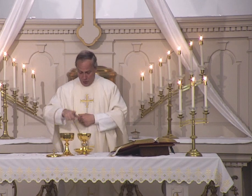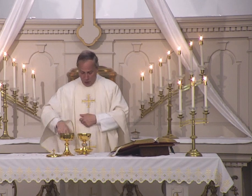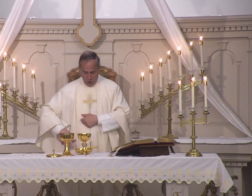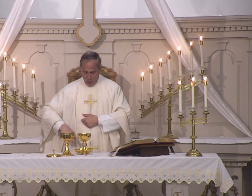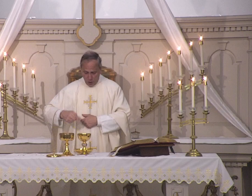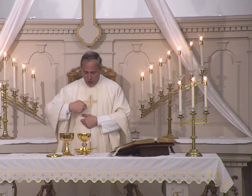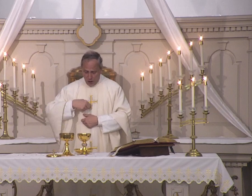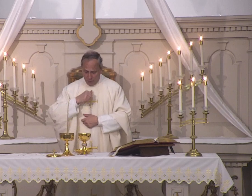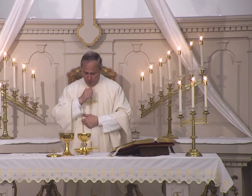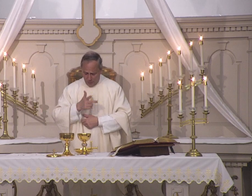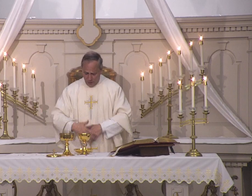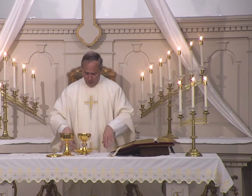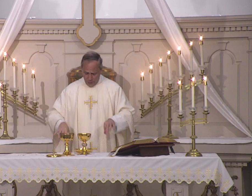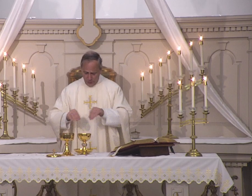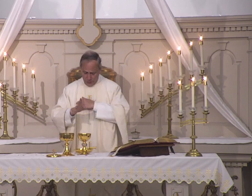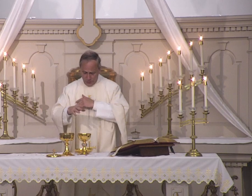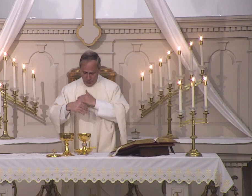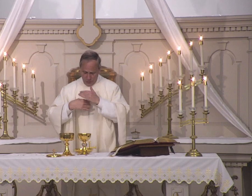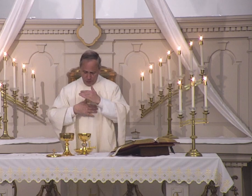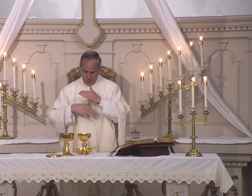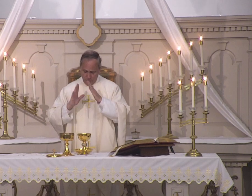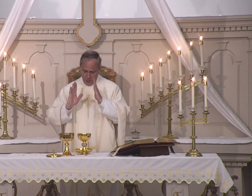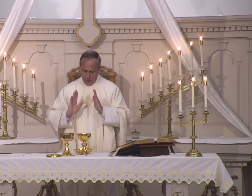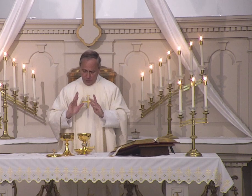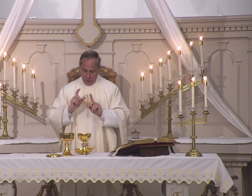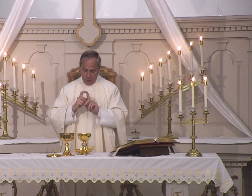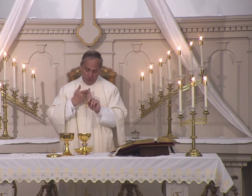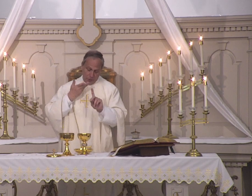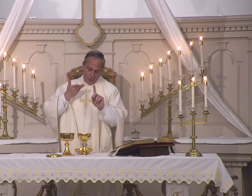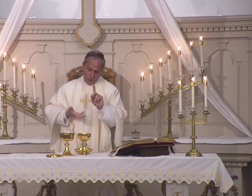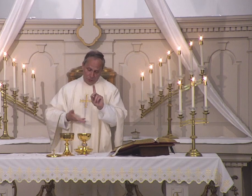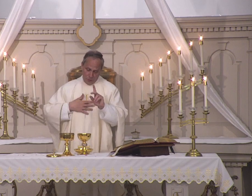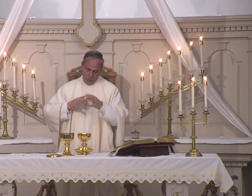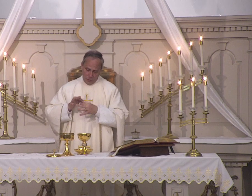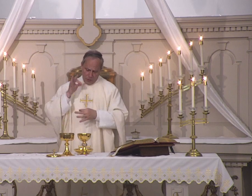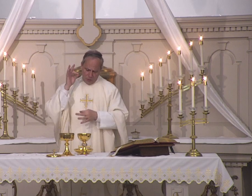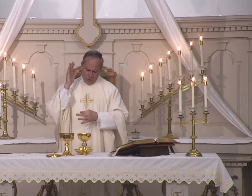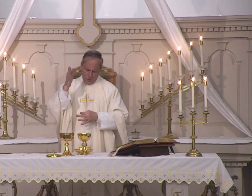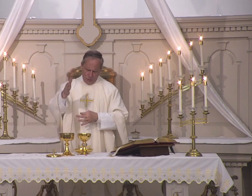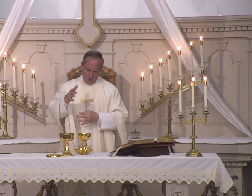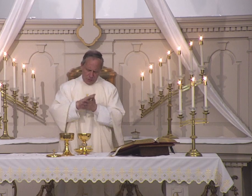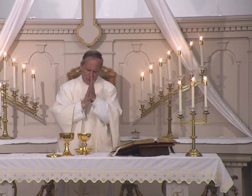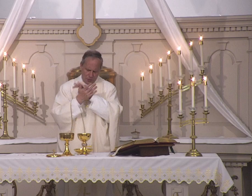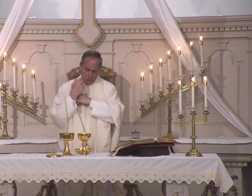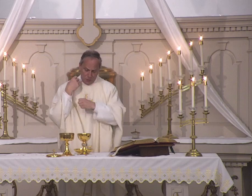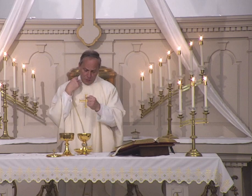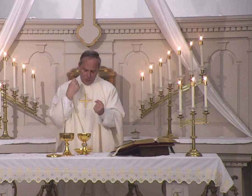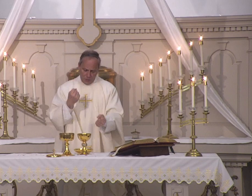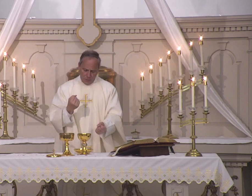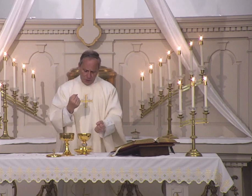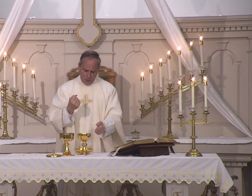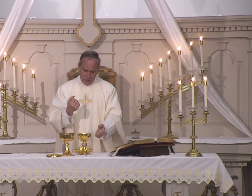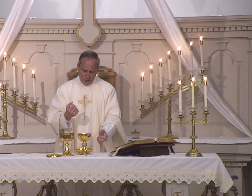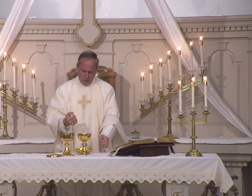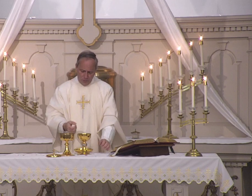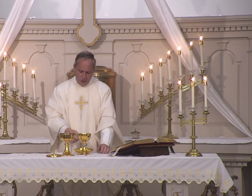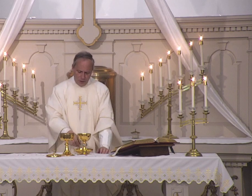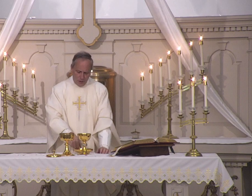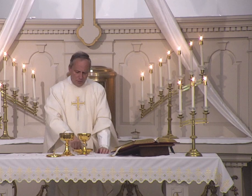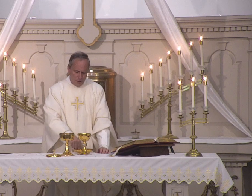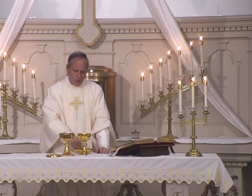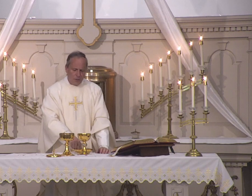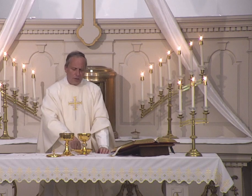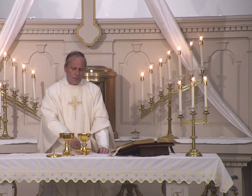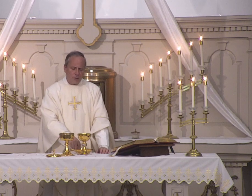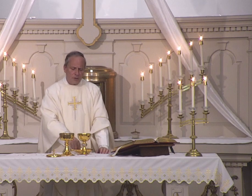Lamb. Lord, I'm not worthy that you should enter under my roof, but only say the word, and my soul shall